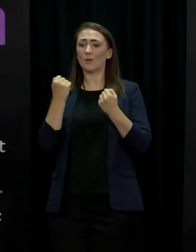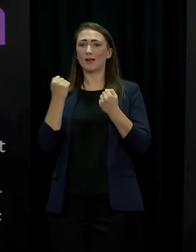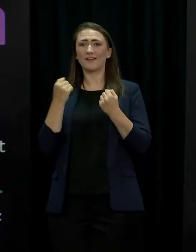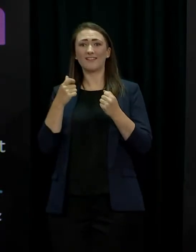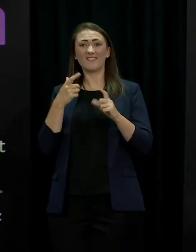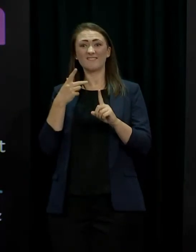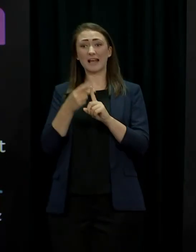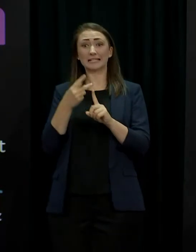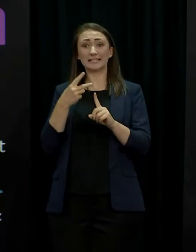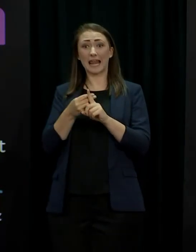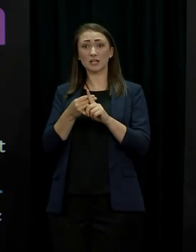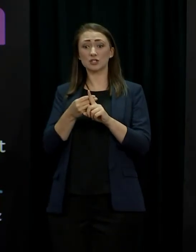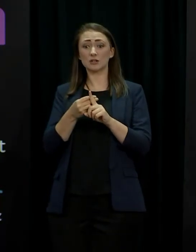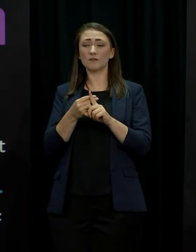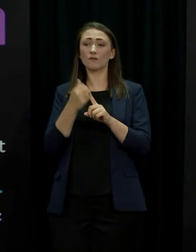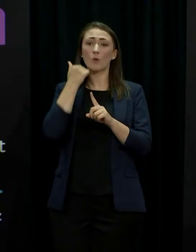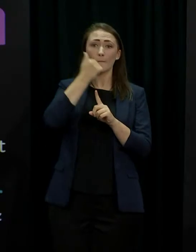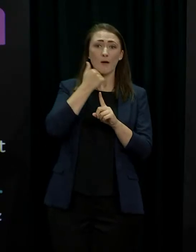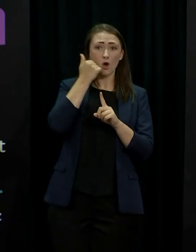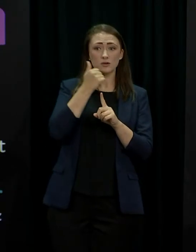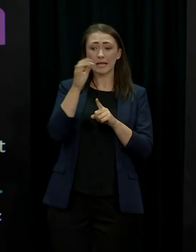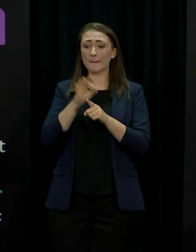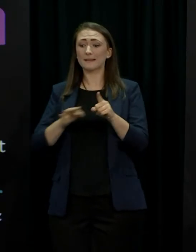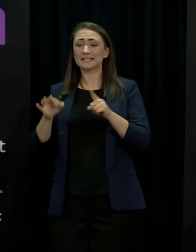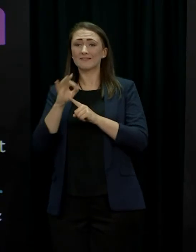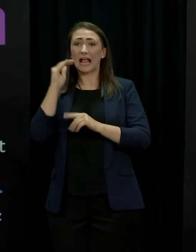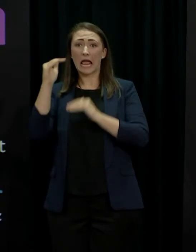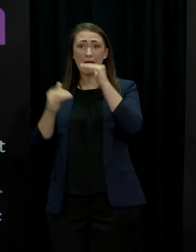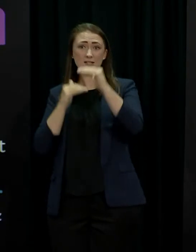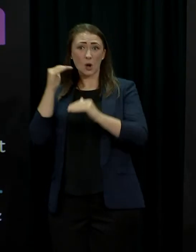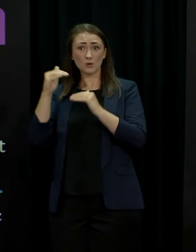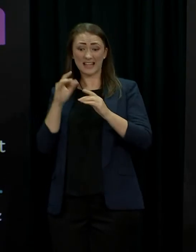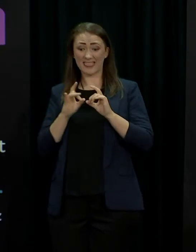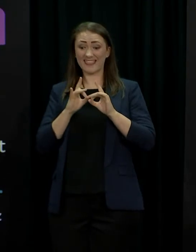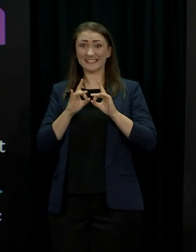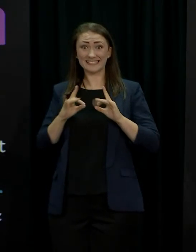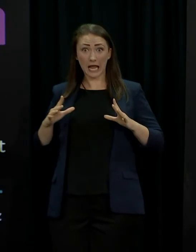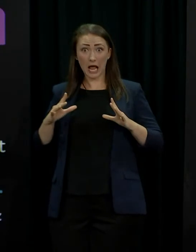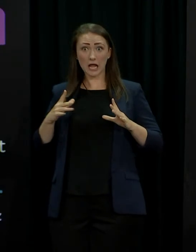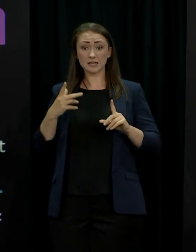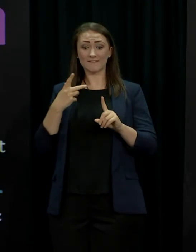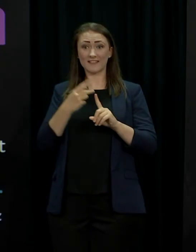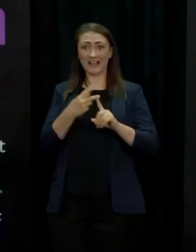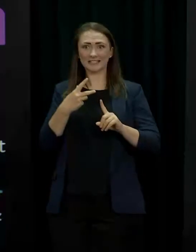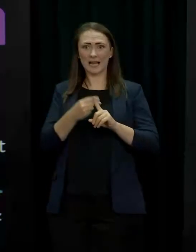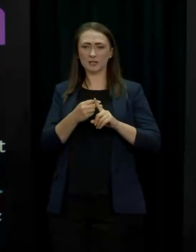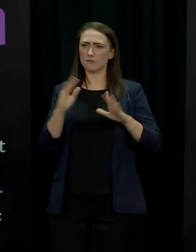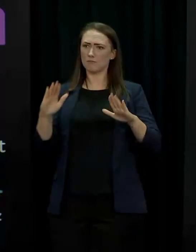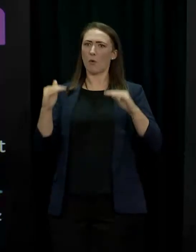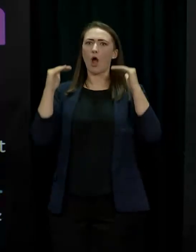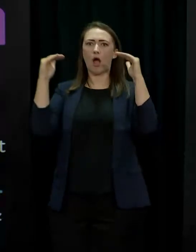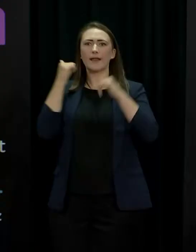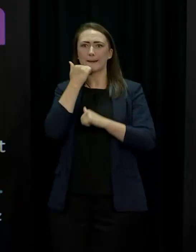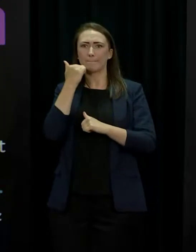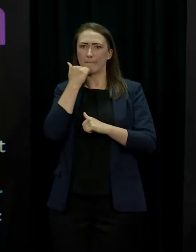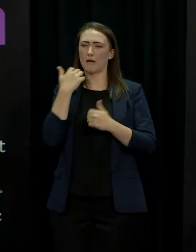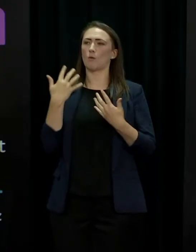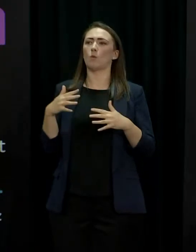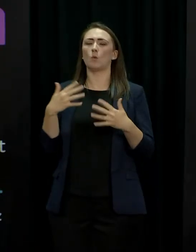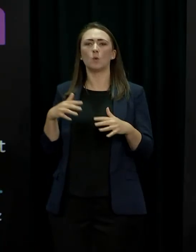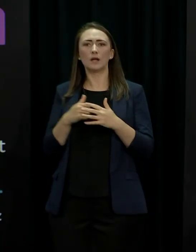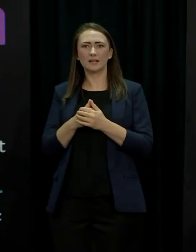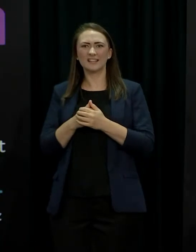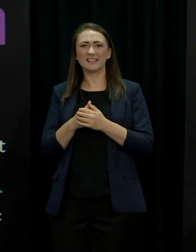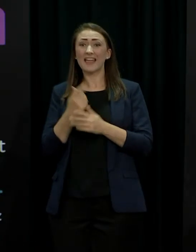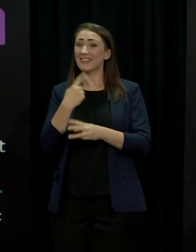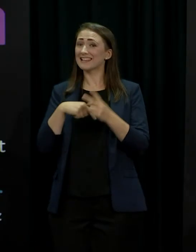rates amongst Māori and Pacifica adults 65 and over were highest. They were higher early on in the program. And we're seeing this again with the